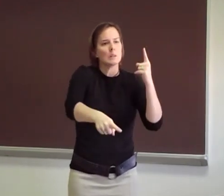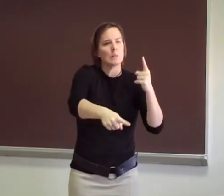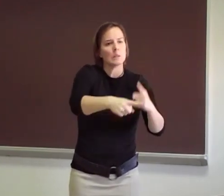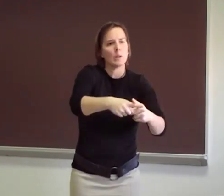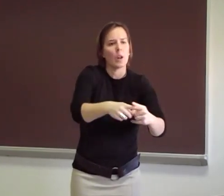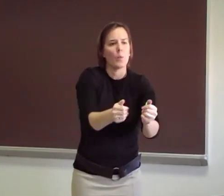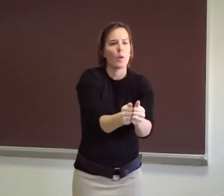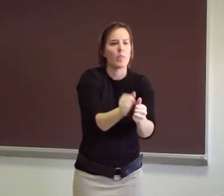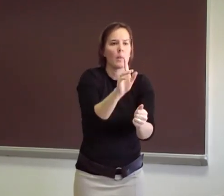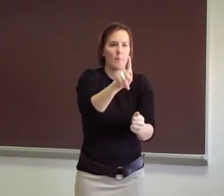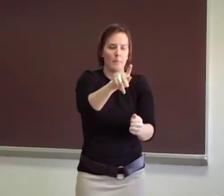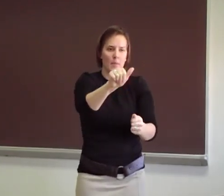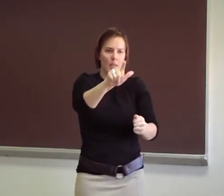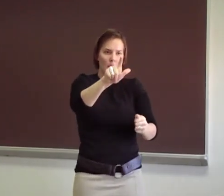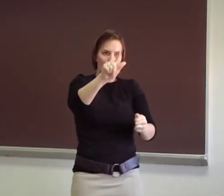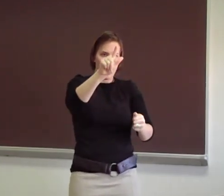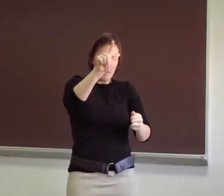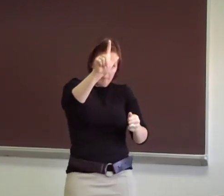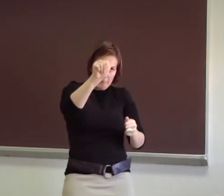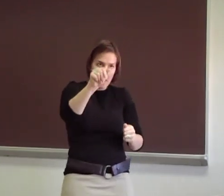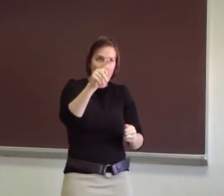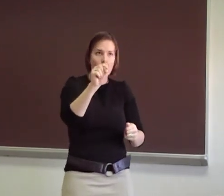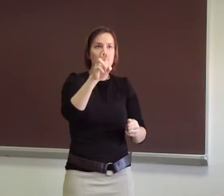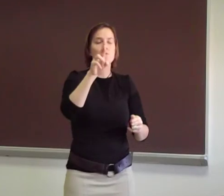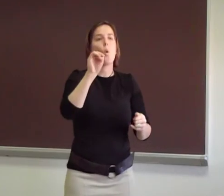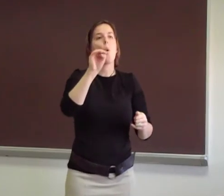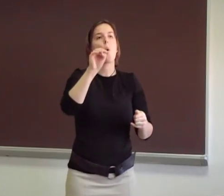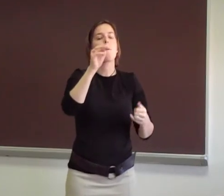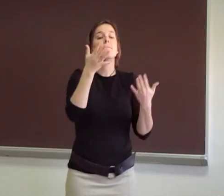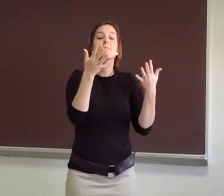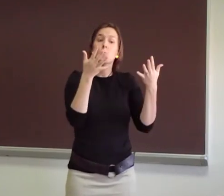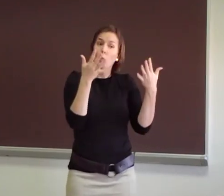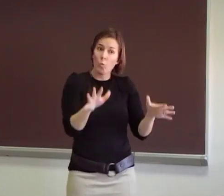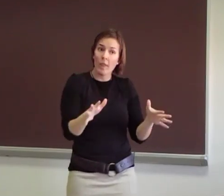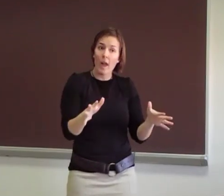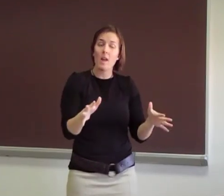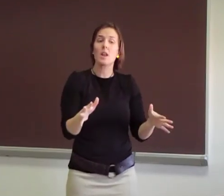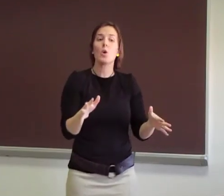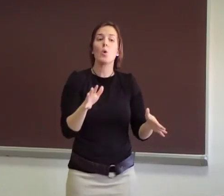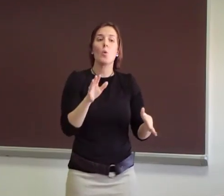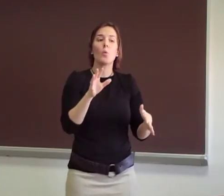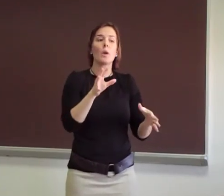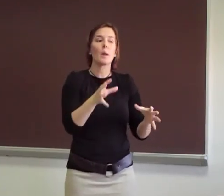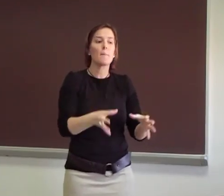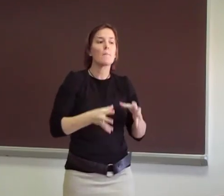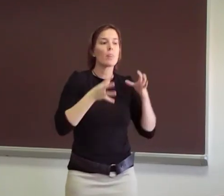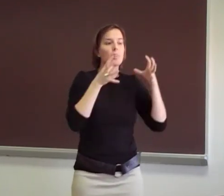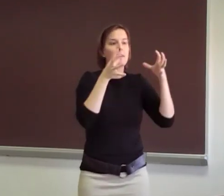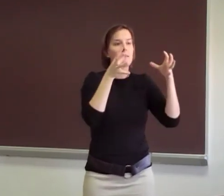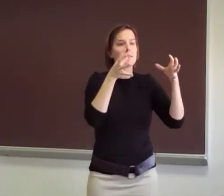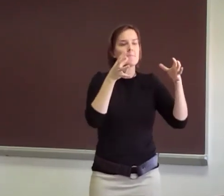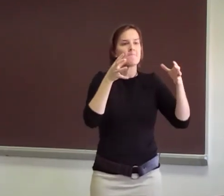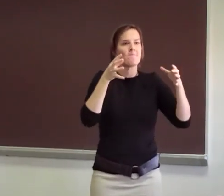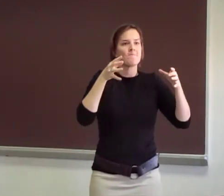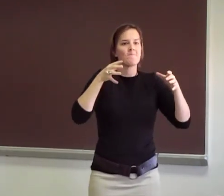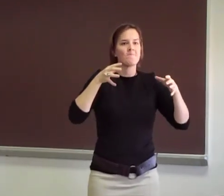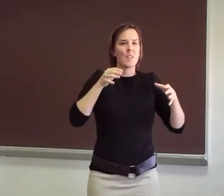then we put our armature in the middle of that, and we weld the armature together, and then we bulk it